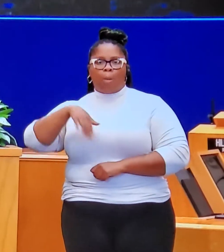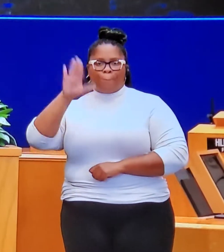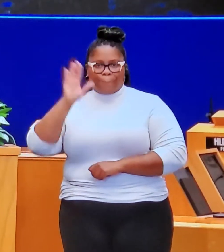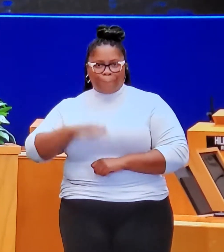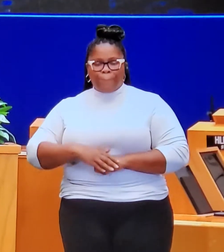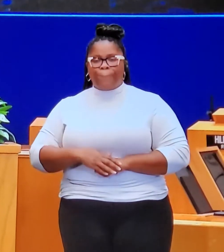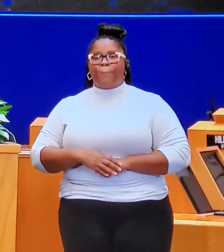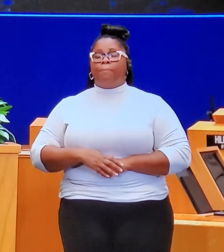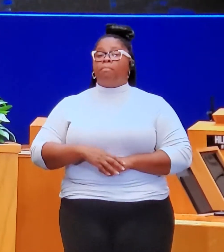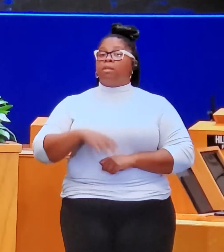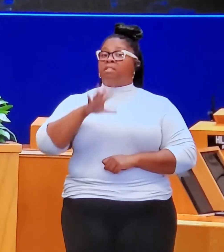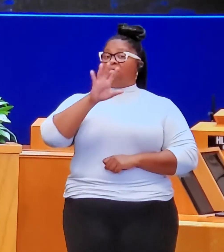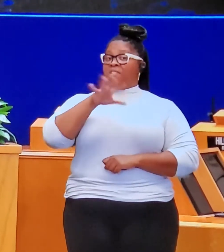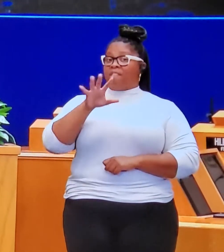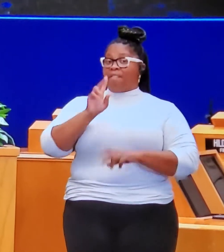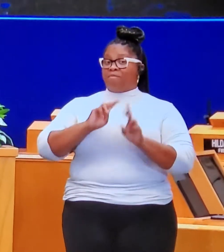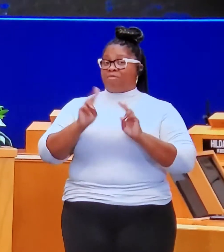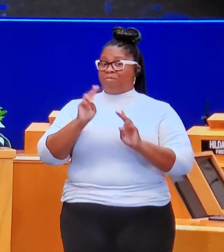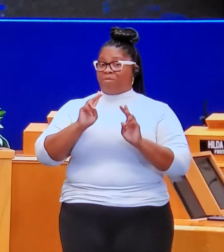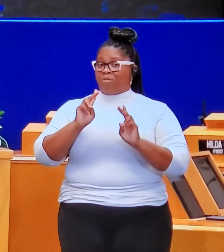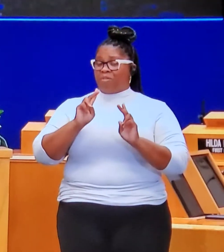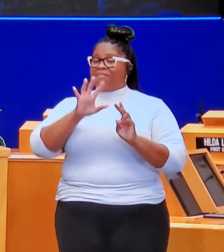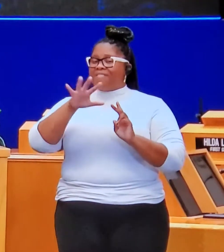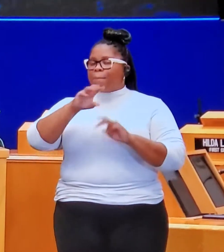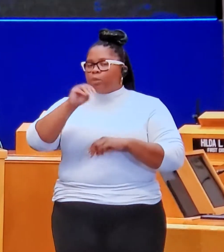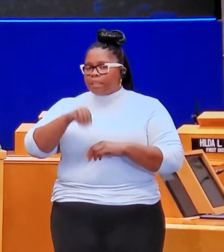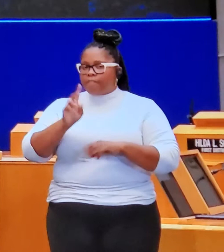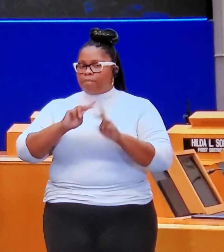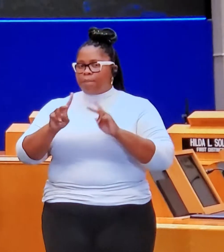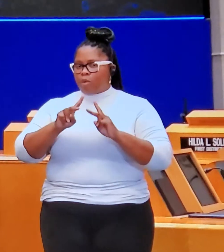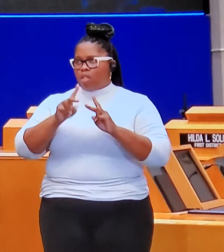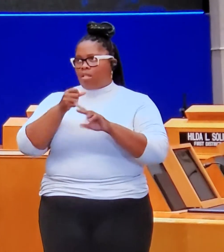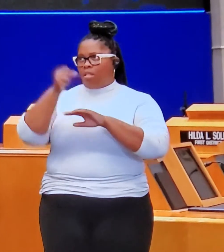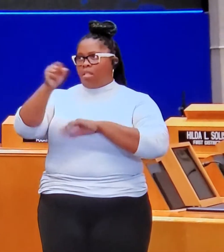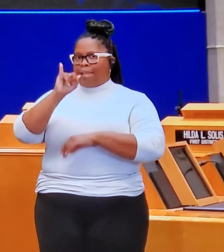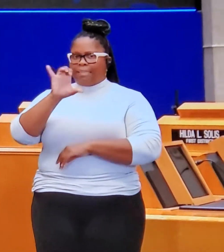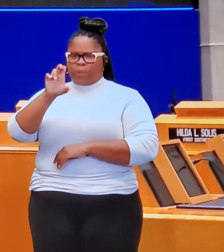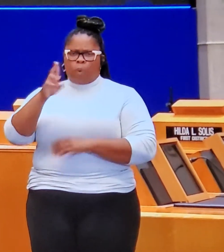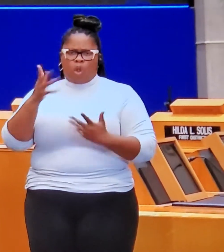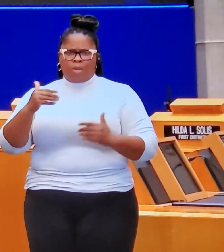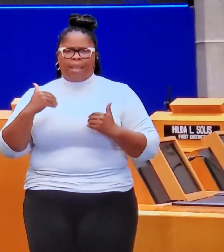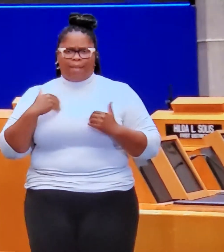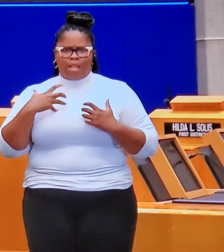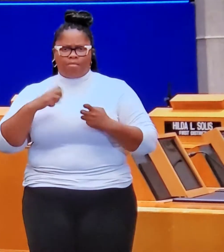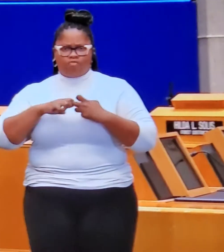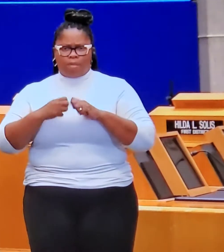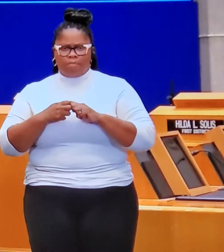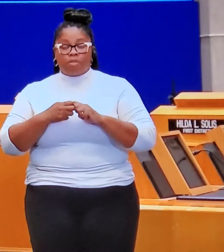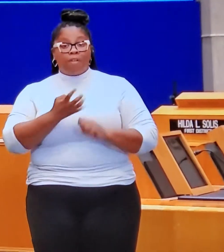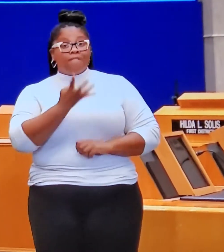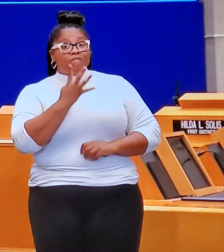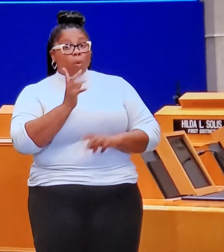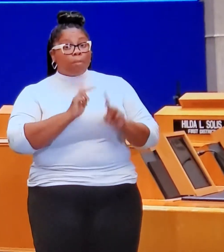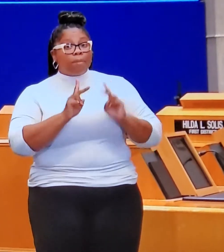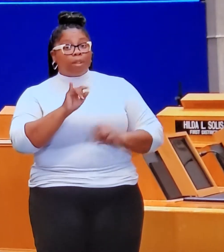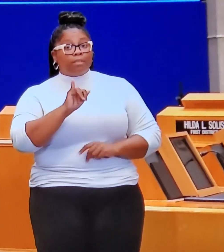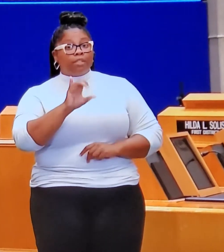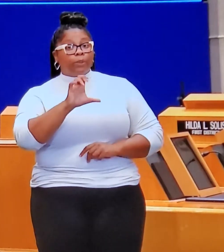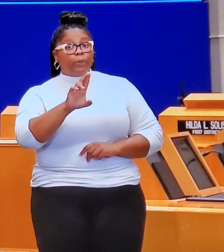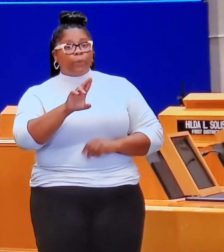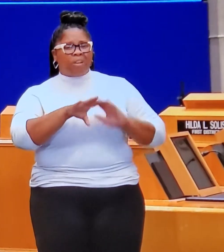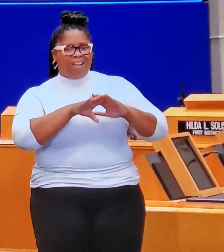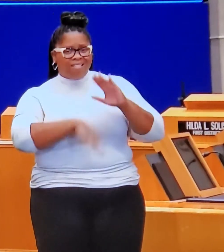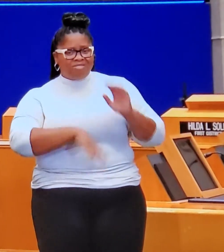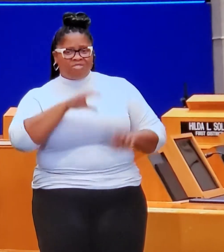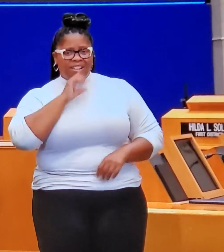55% of people in the ICU have underlying health conditions. 4 people in the ICU are under the age of